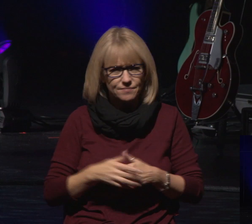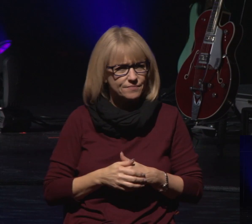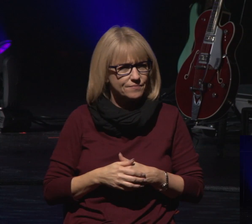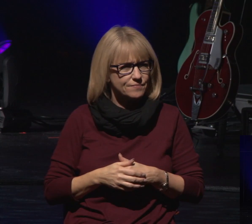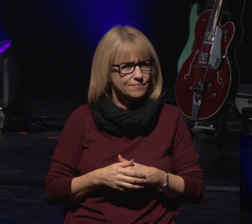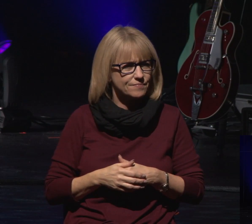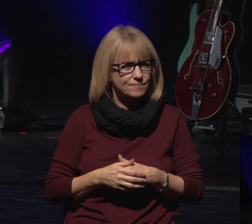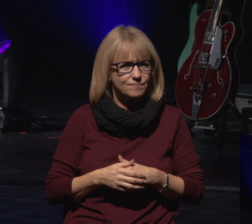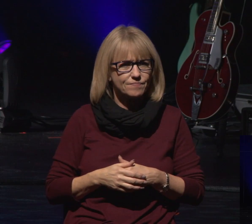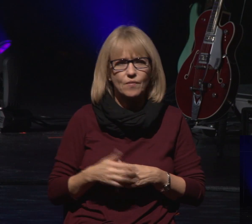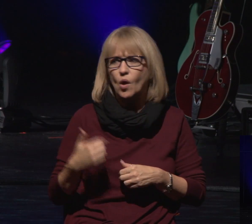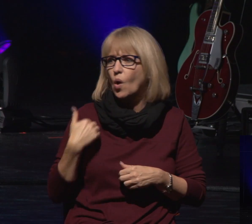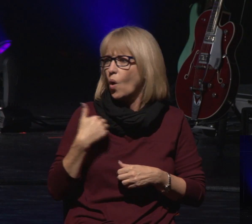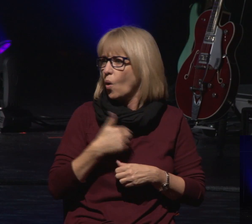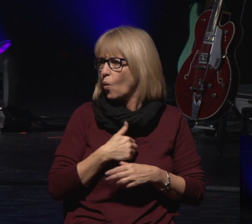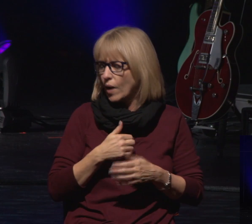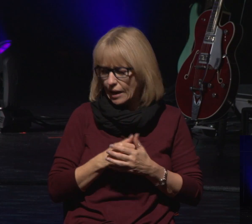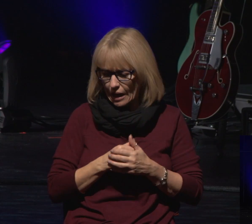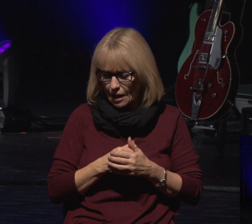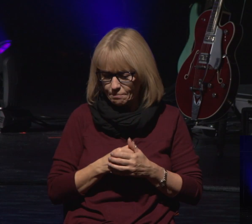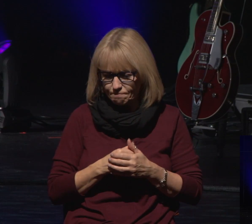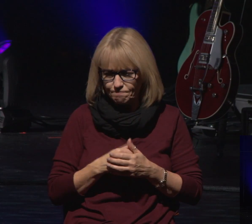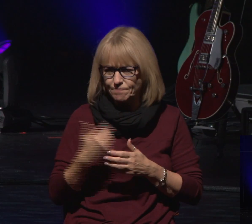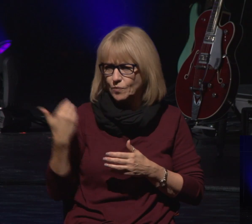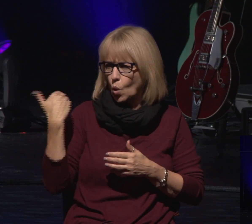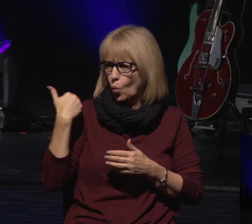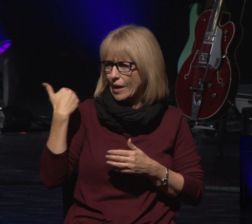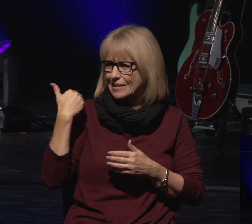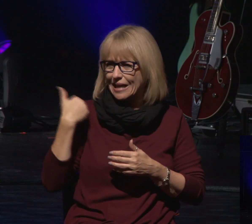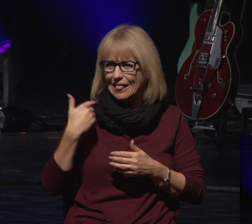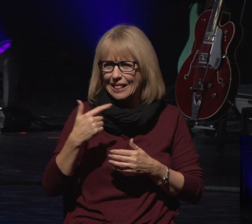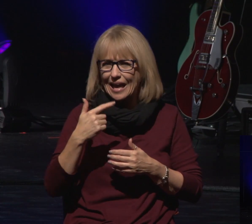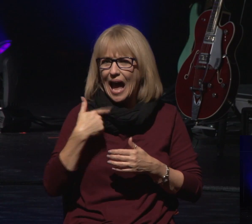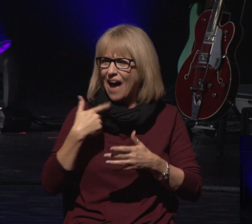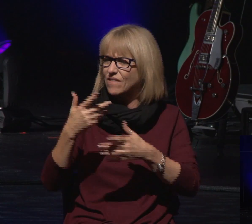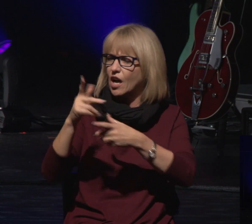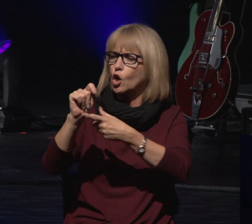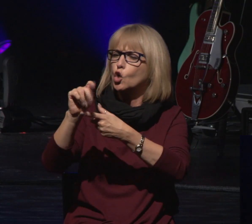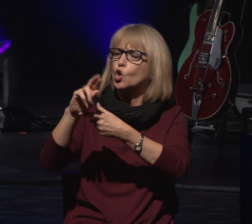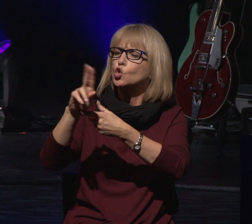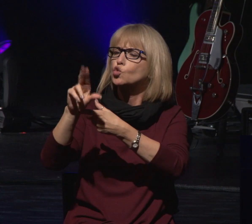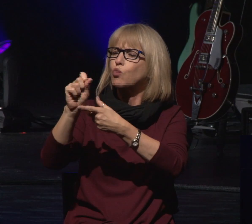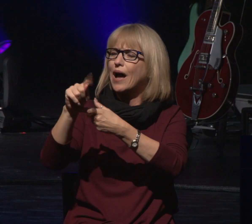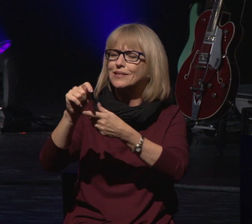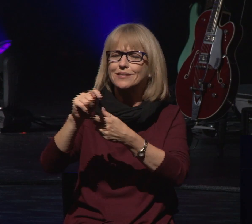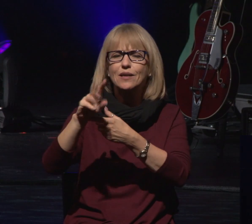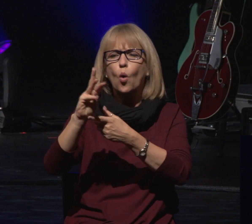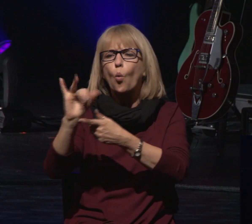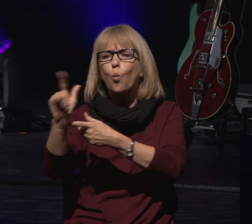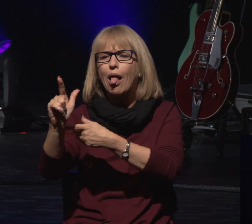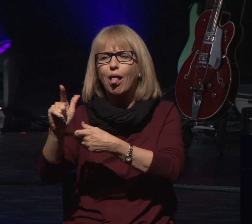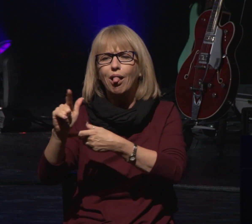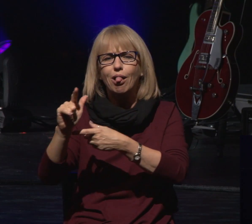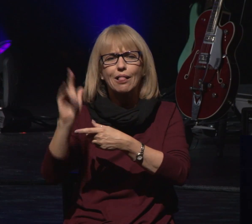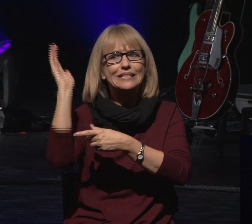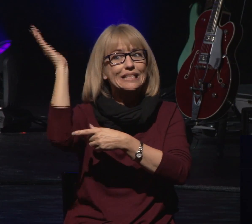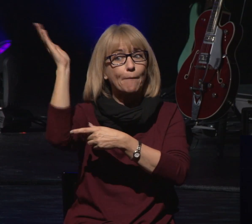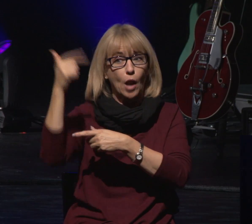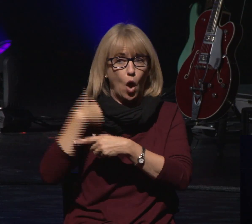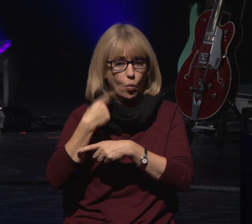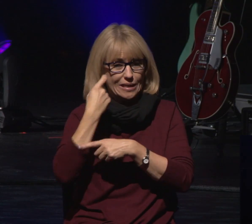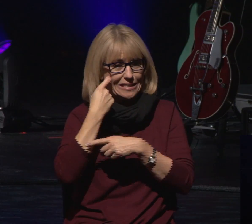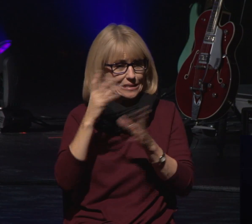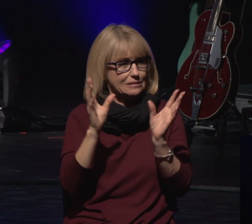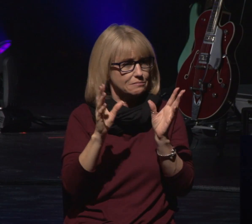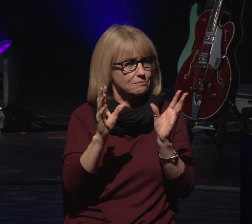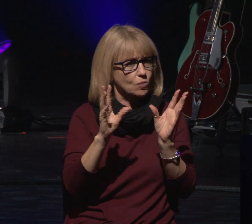seminar recently. And, how do you get your life affairs in order, your finances and all that? But beyond whatever may be left in the bank